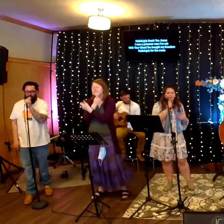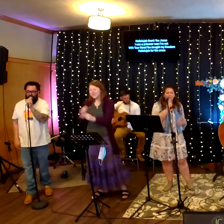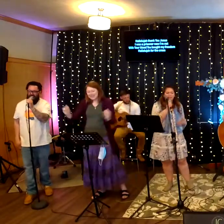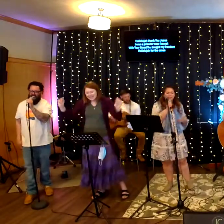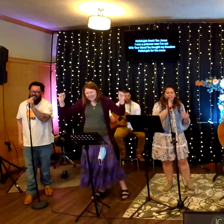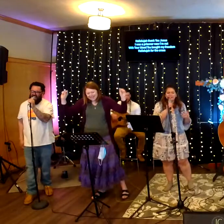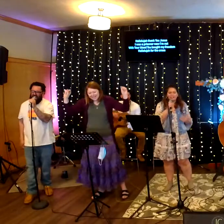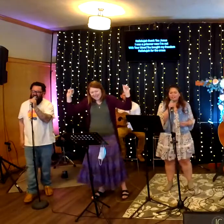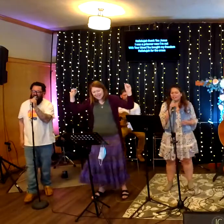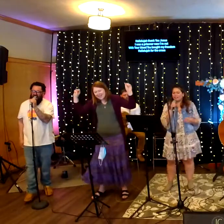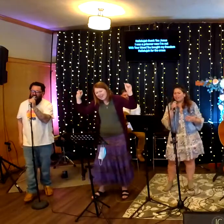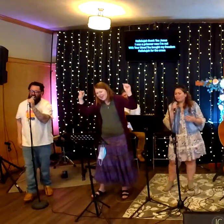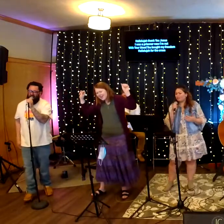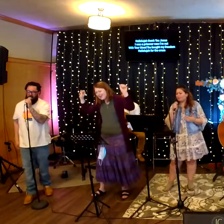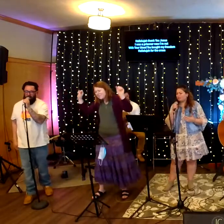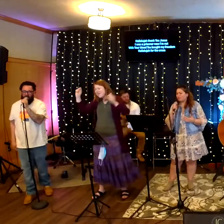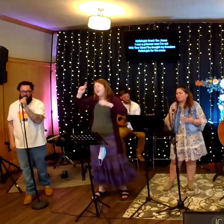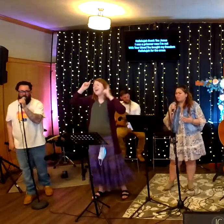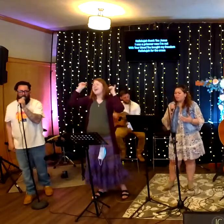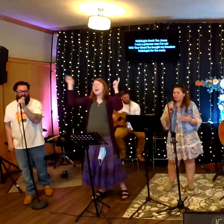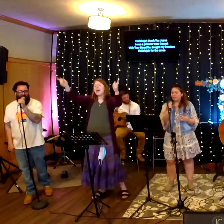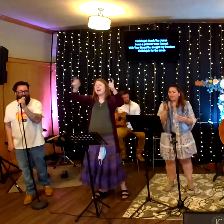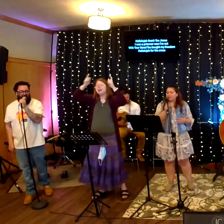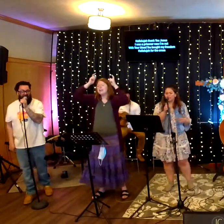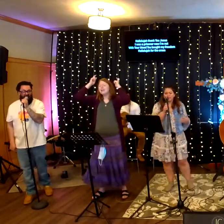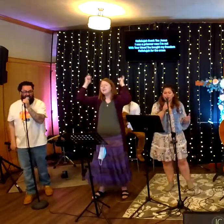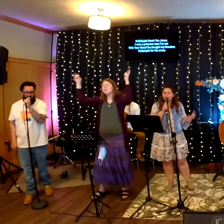my freedom.